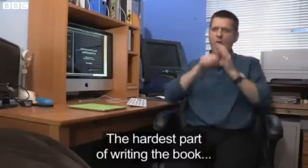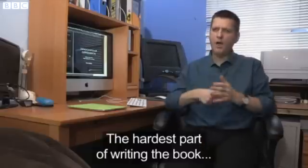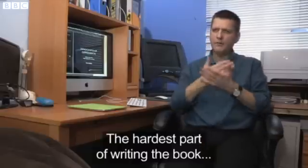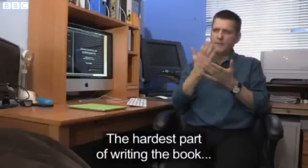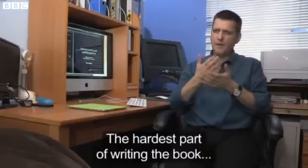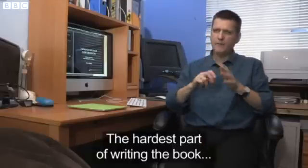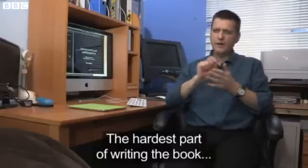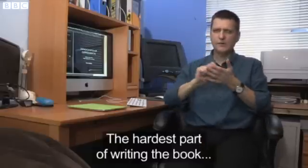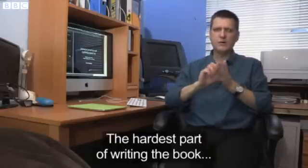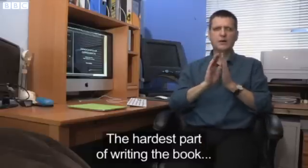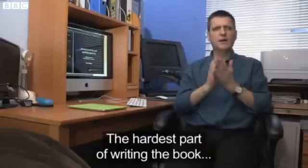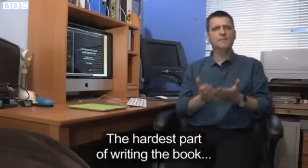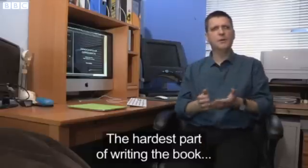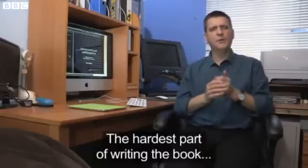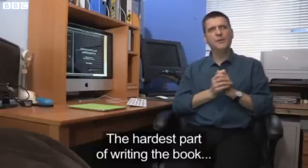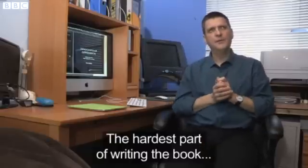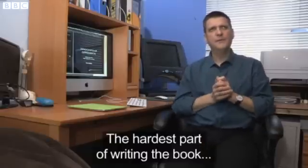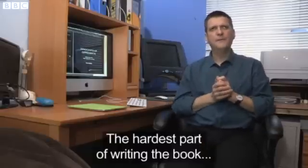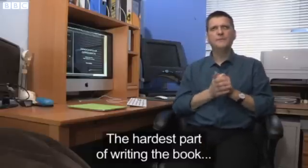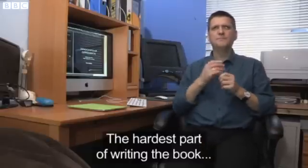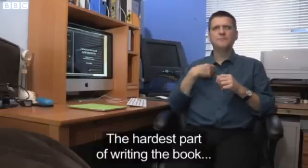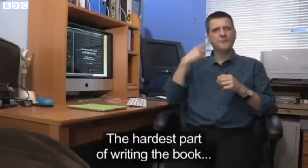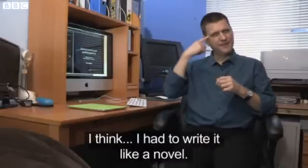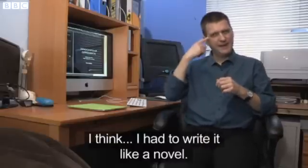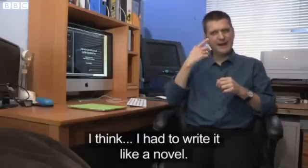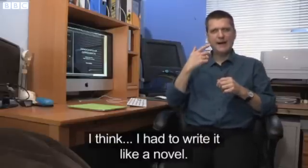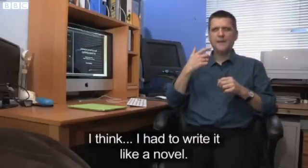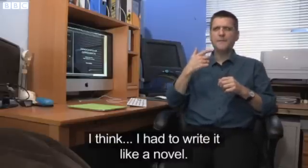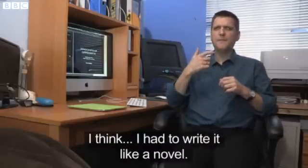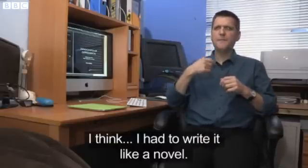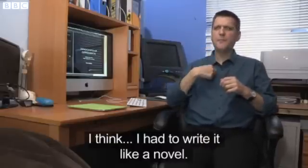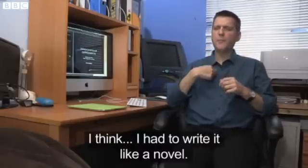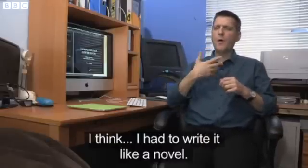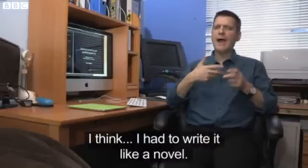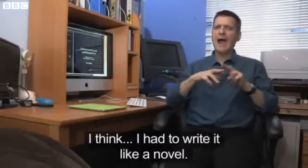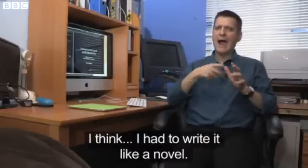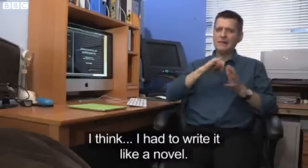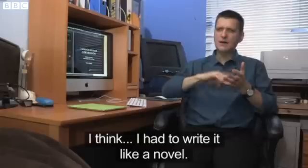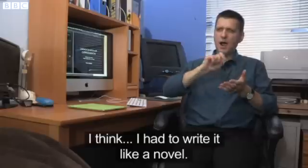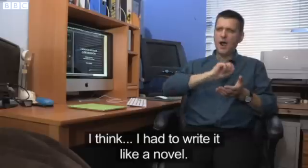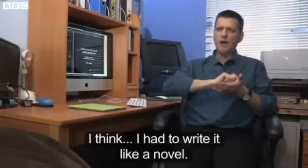The hardest part of writing the book, I think, I had to write it like a novel.